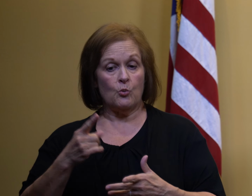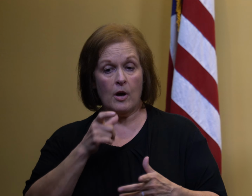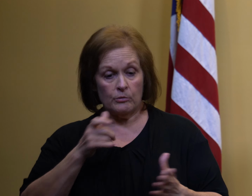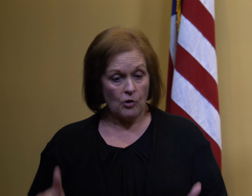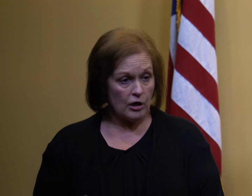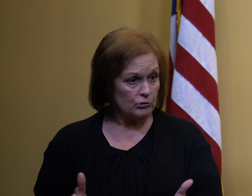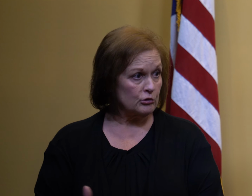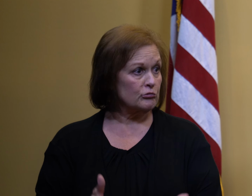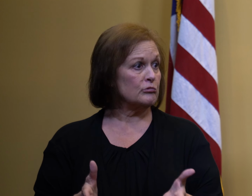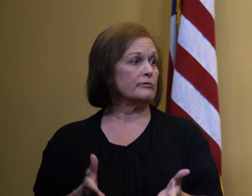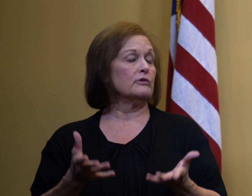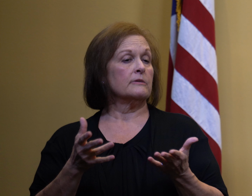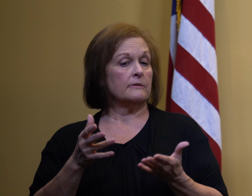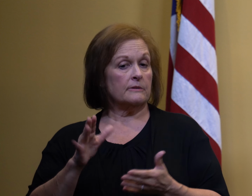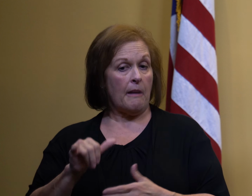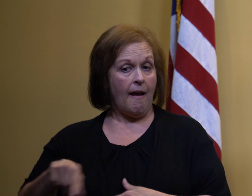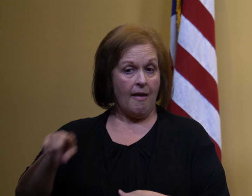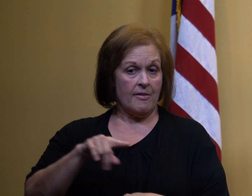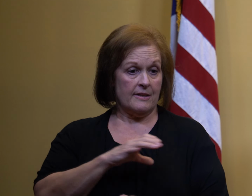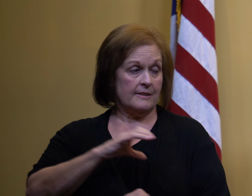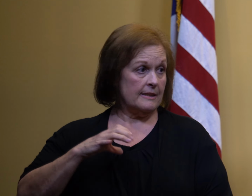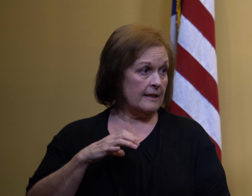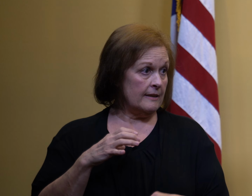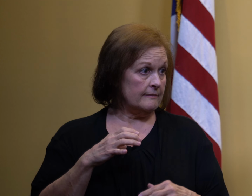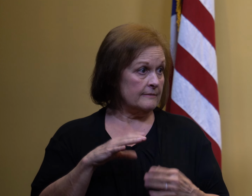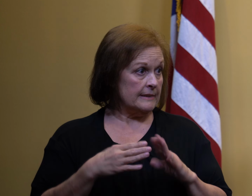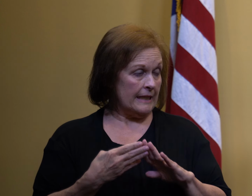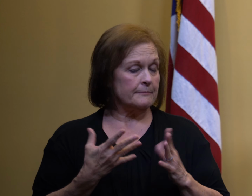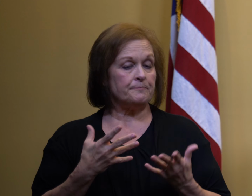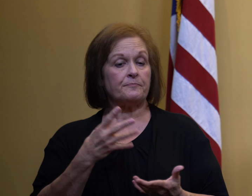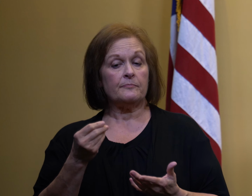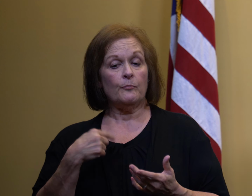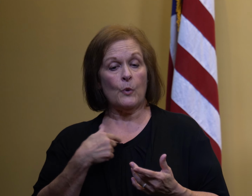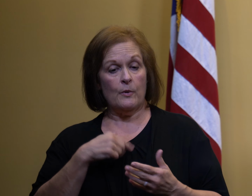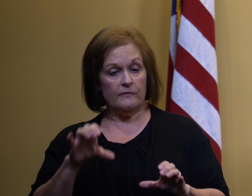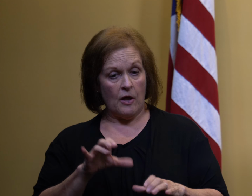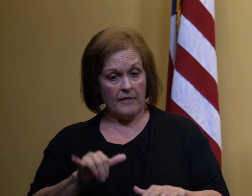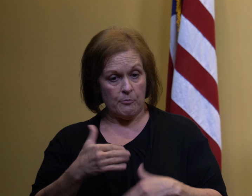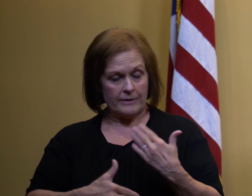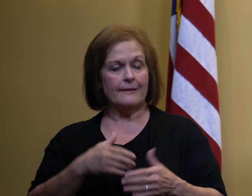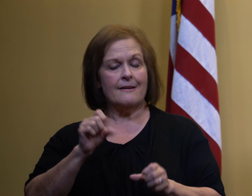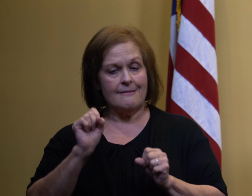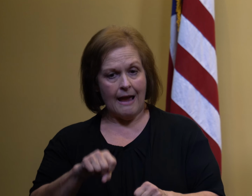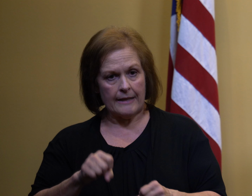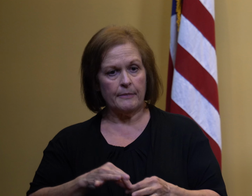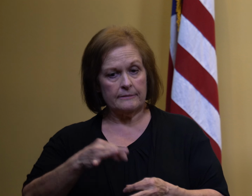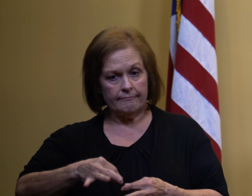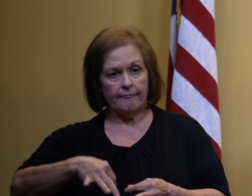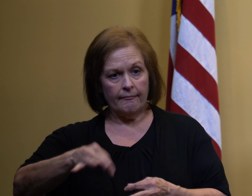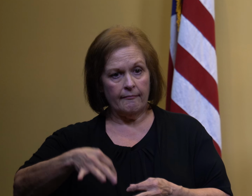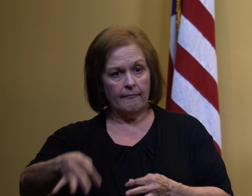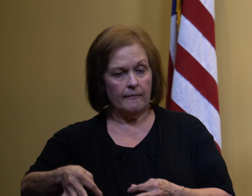was blessed by the New Orleans City Council on the front end. We're moving through that process. Yes, there have been delays, only